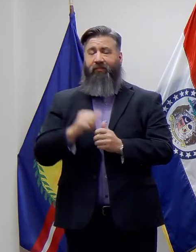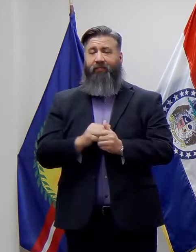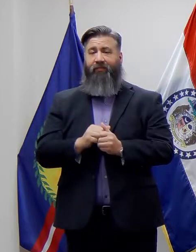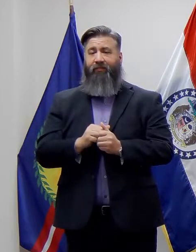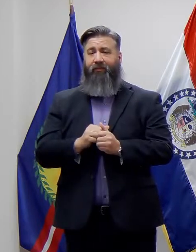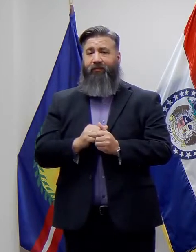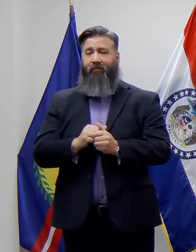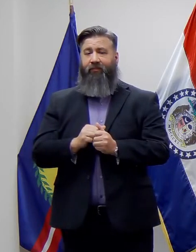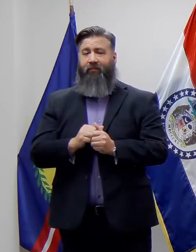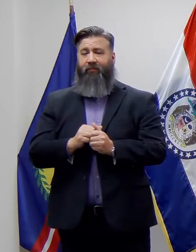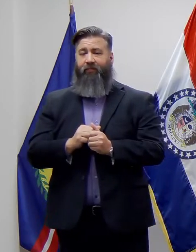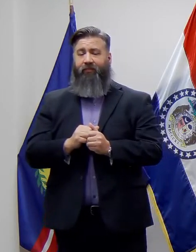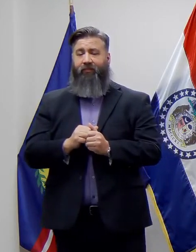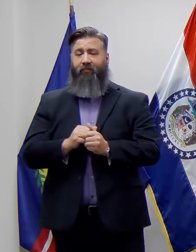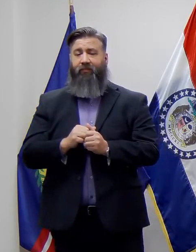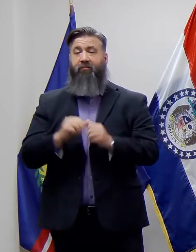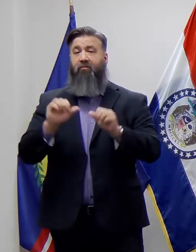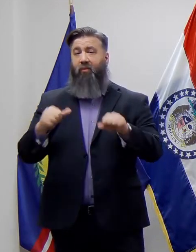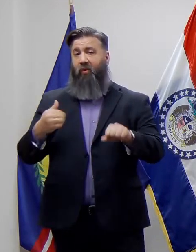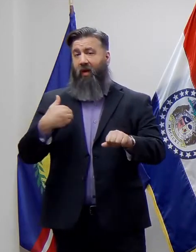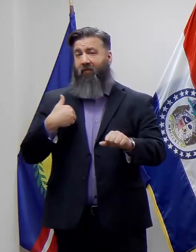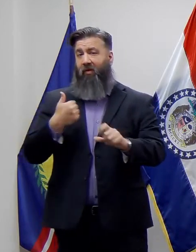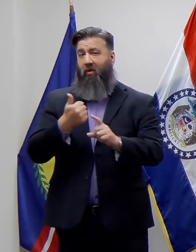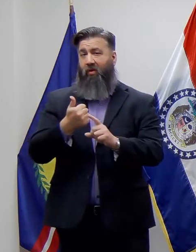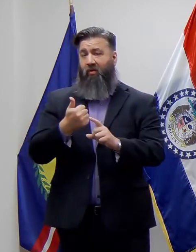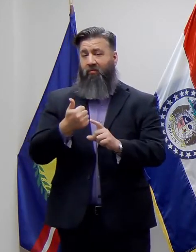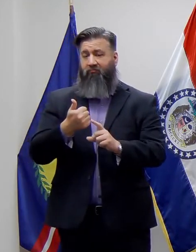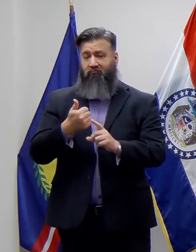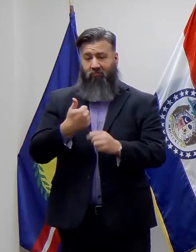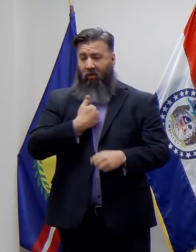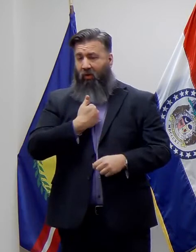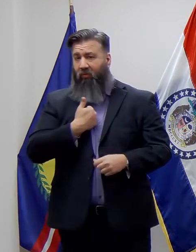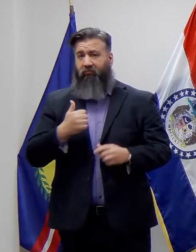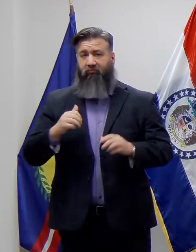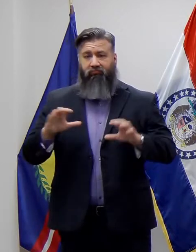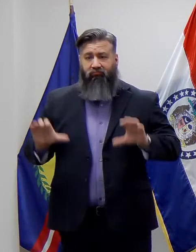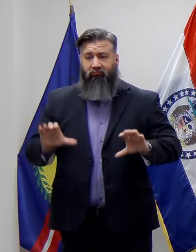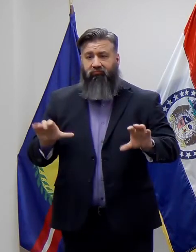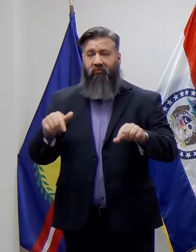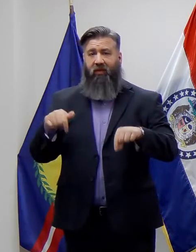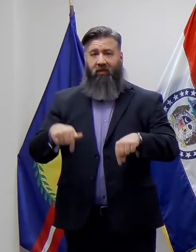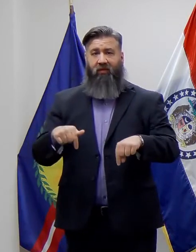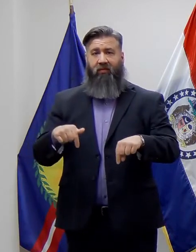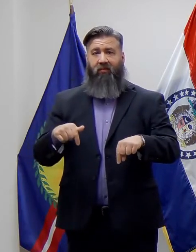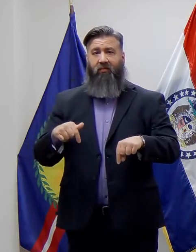can have our own efforts here at the local level. We can hold